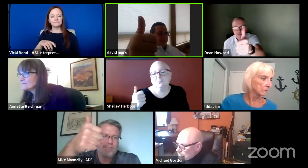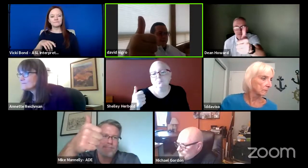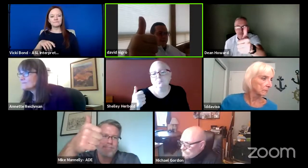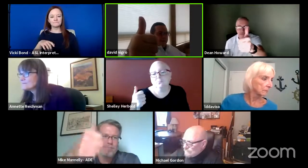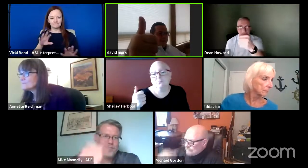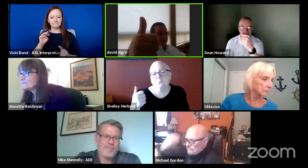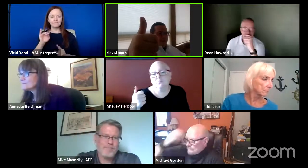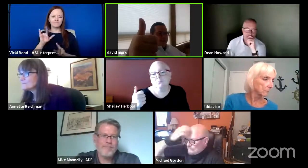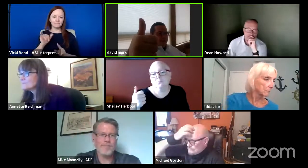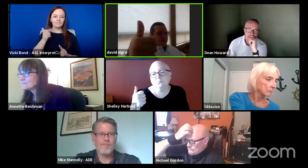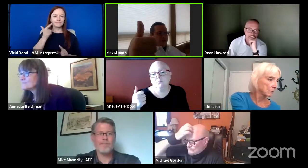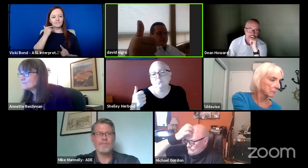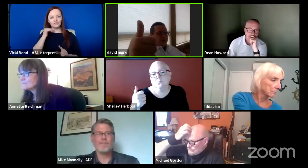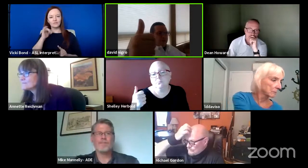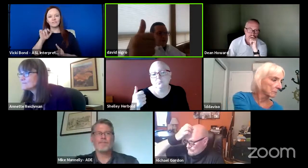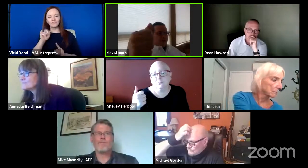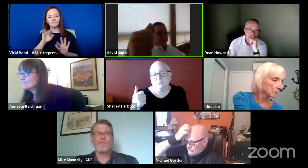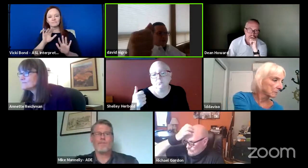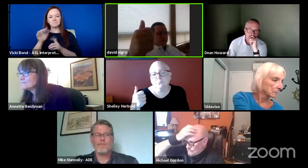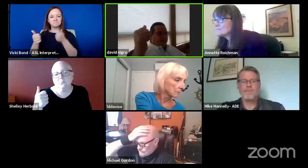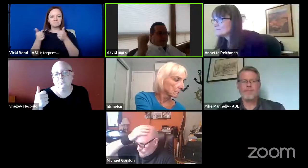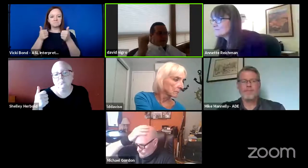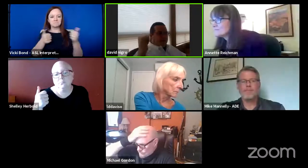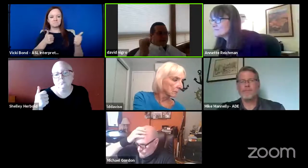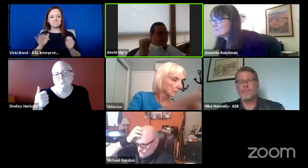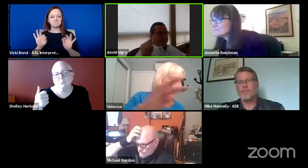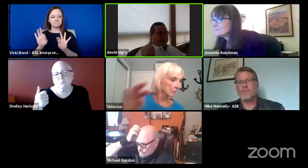Manley, Shelley Herbold.